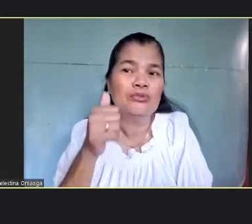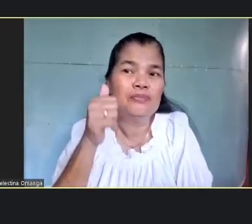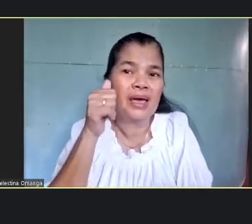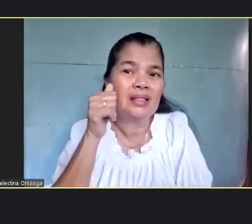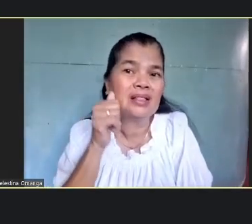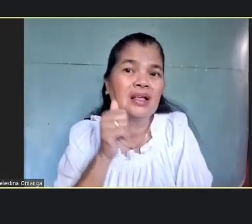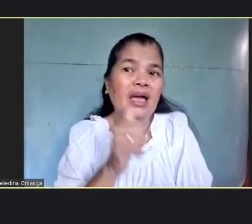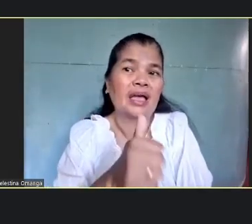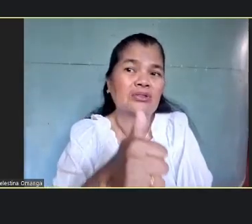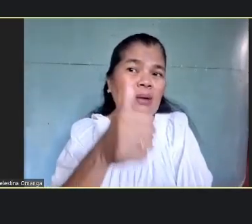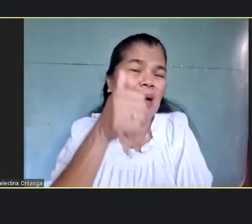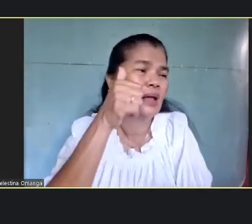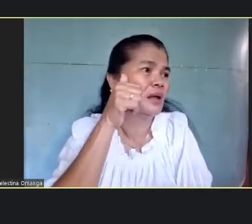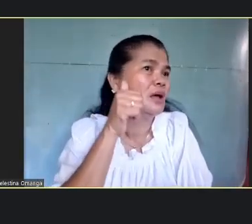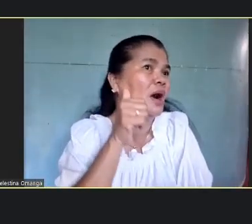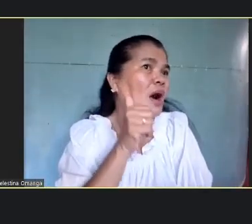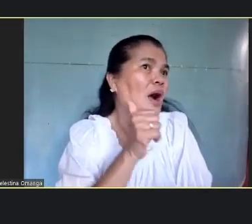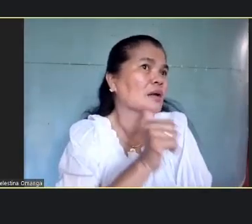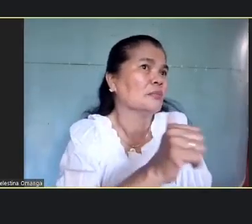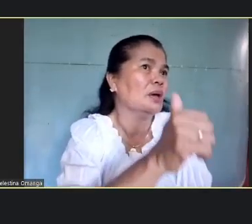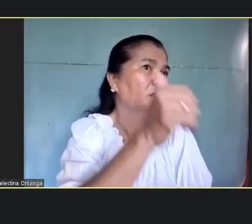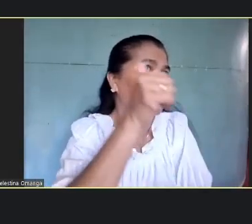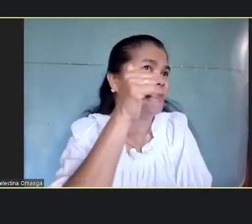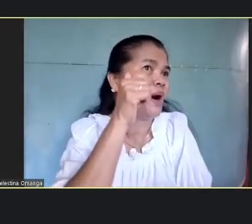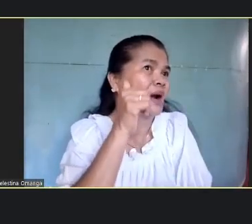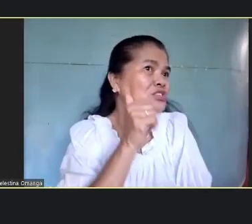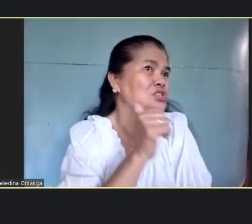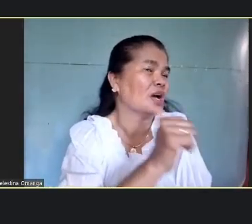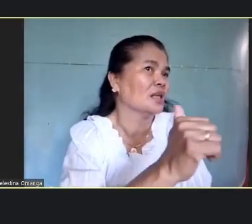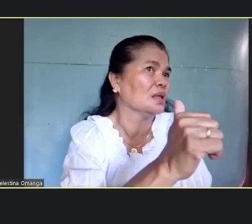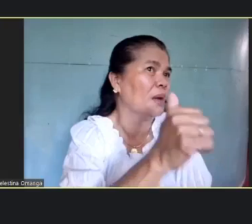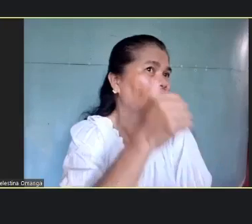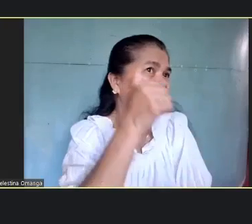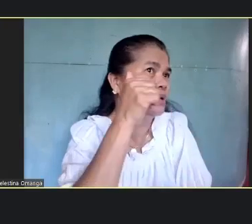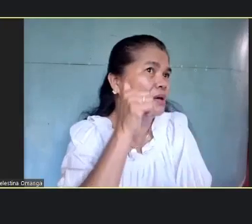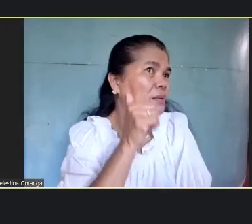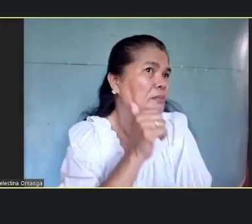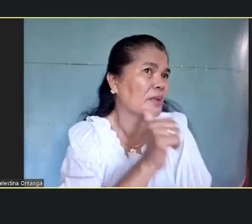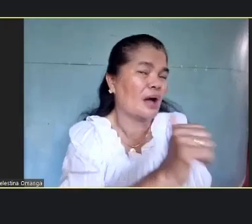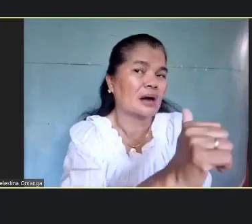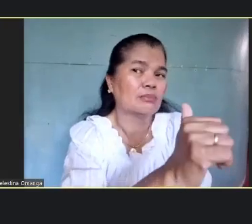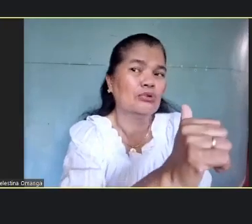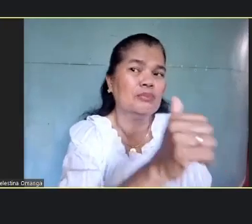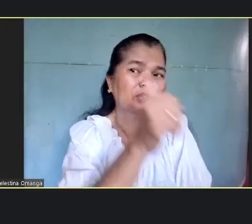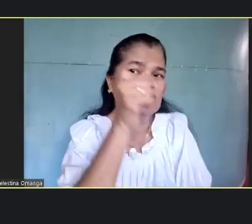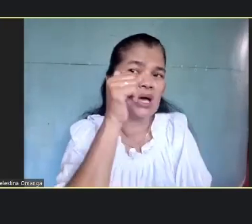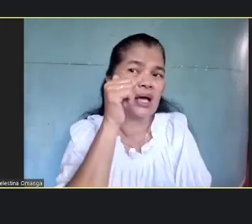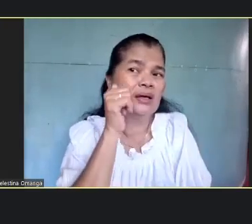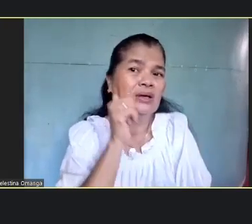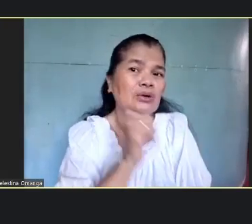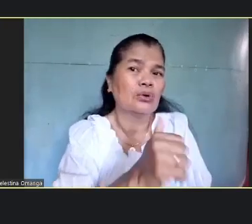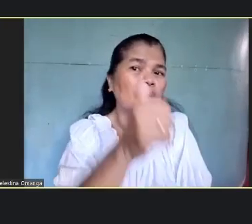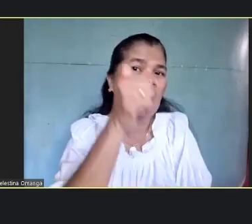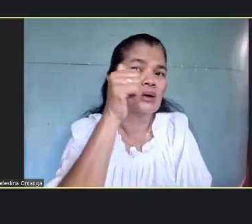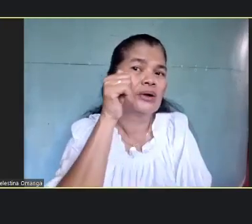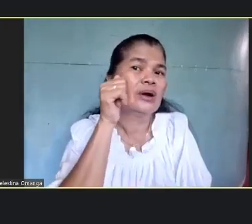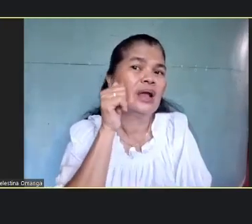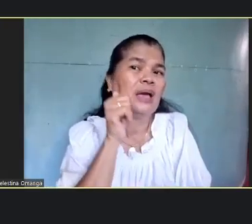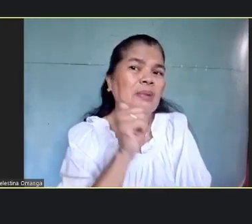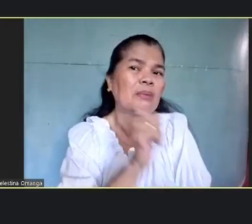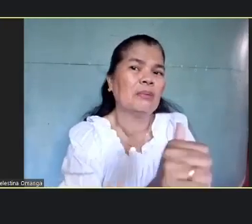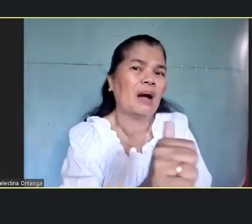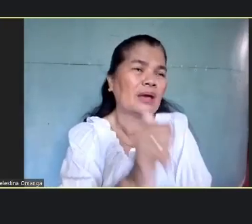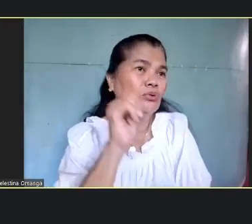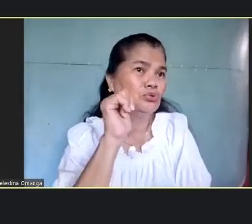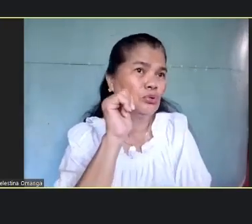for movement. Ito naman, arc, may pa-arc siya, di ba? May arc movement siya. Kung ang girl